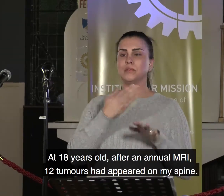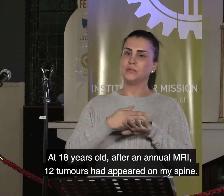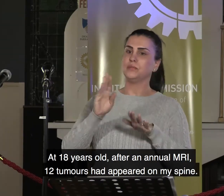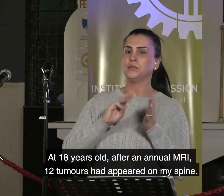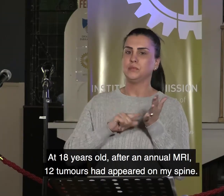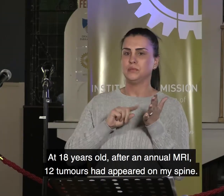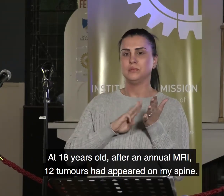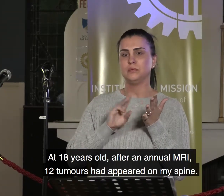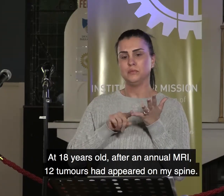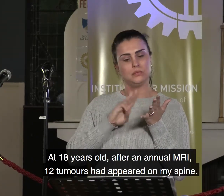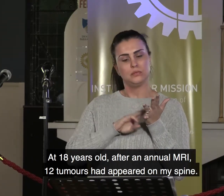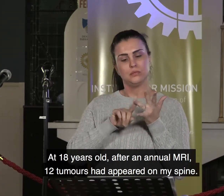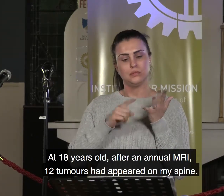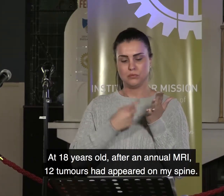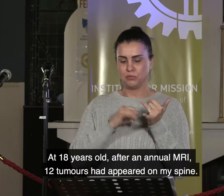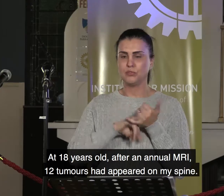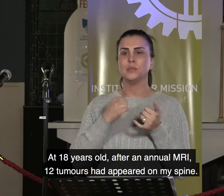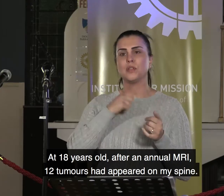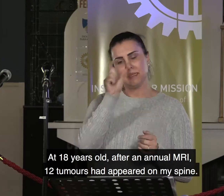12 tumours had appeared on my spine.